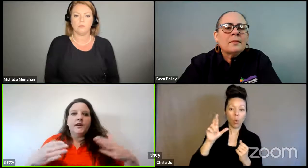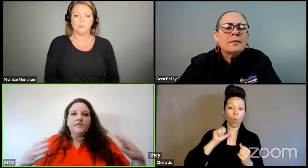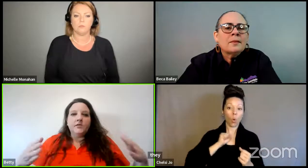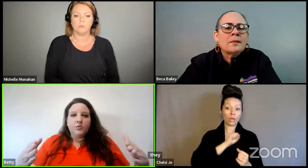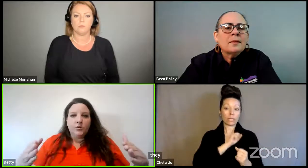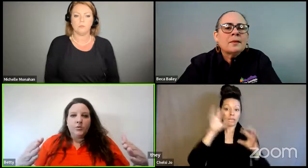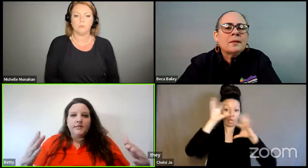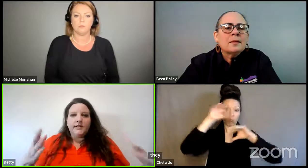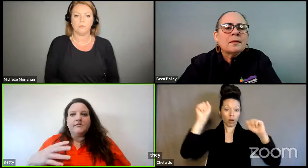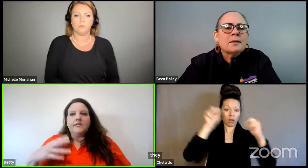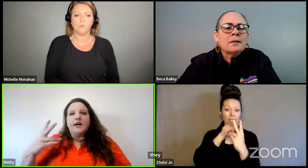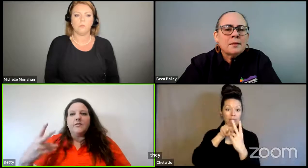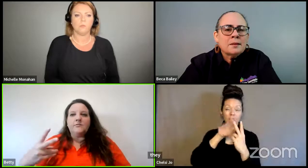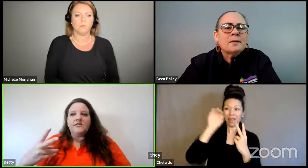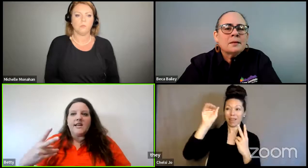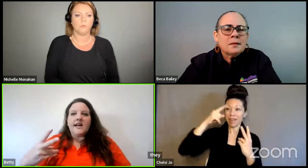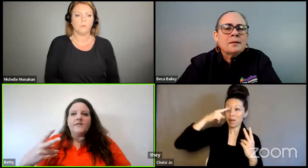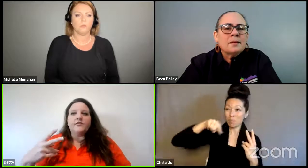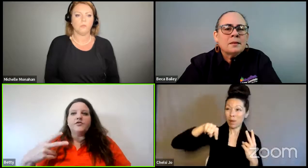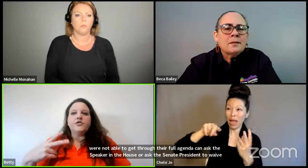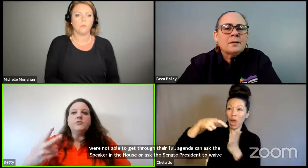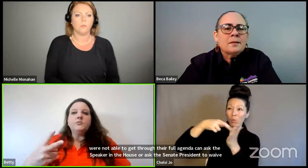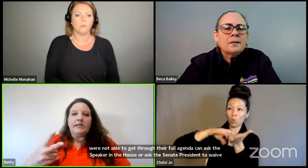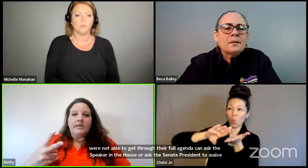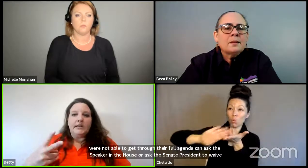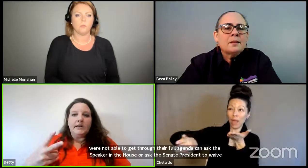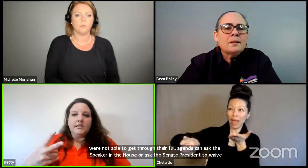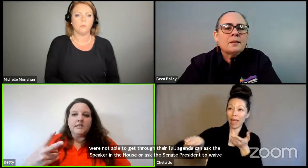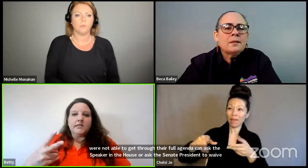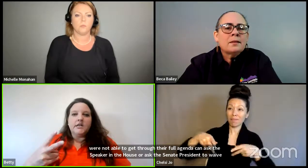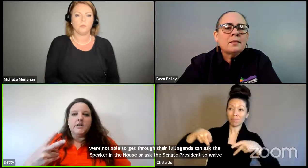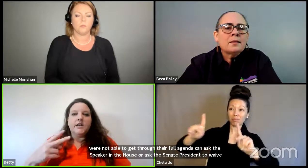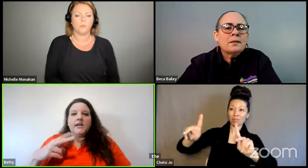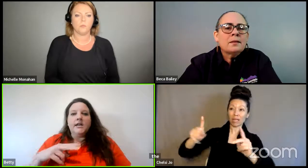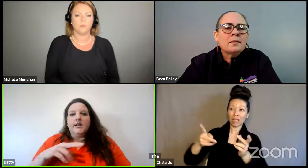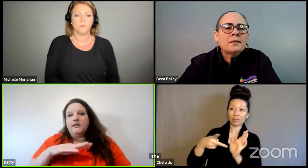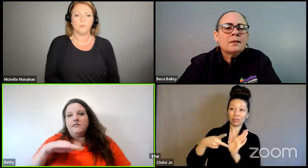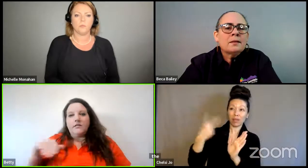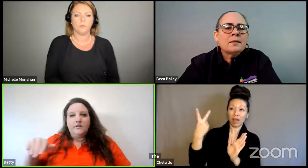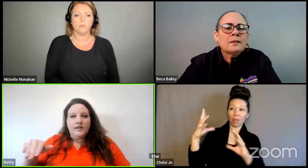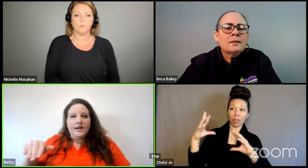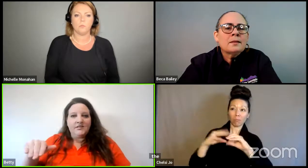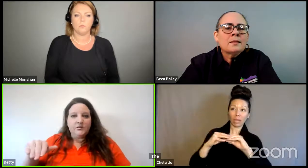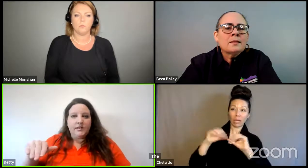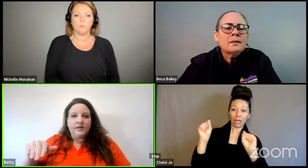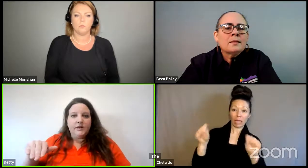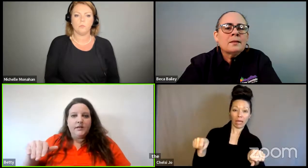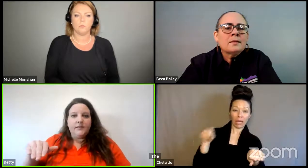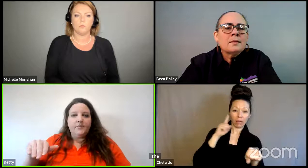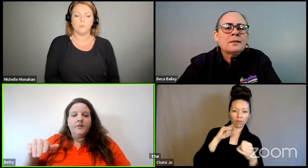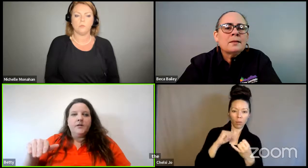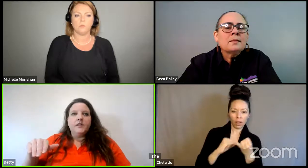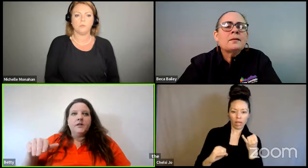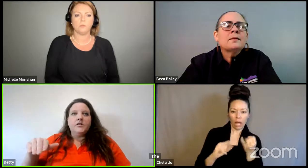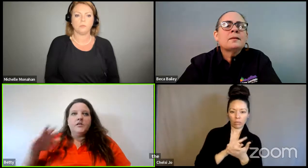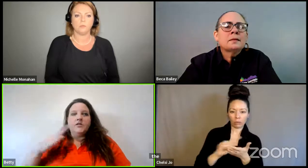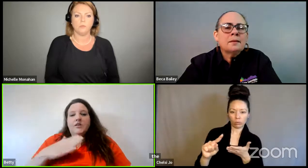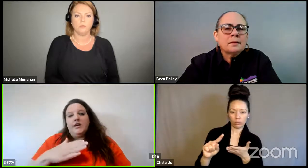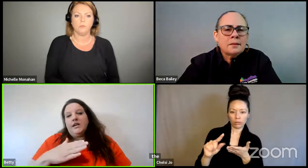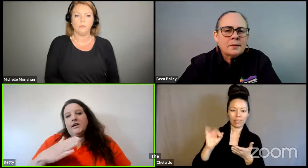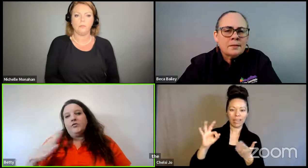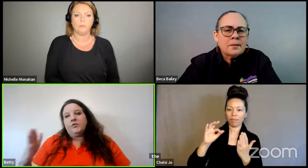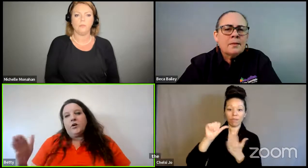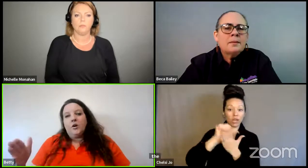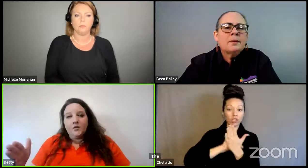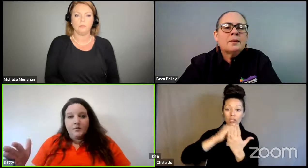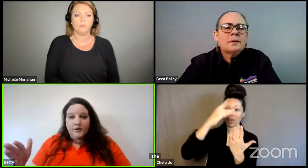to waive the rules and allow them to have 2 meetings in this last week so they